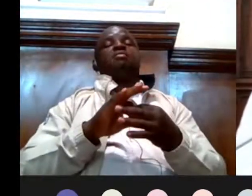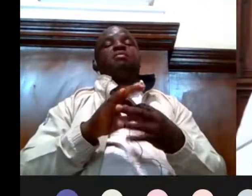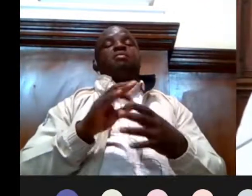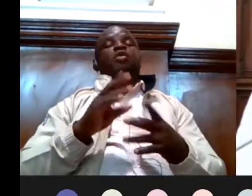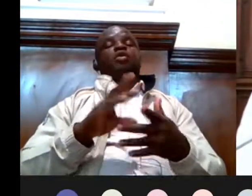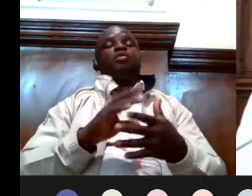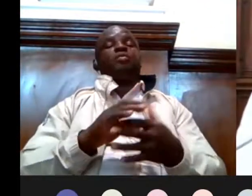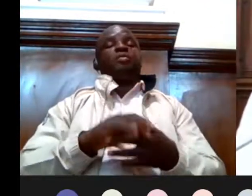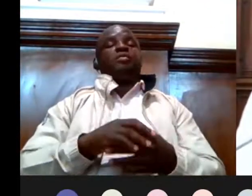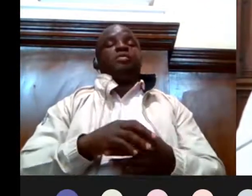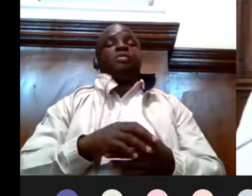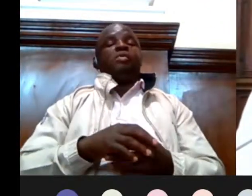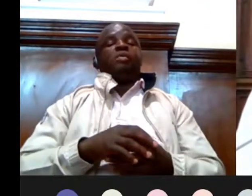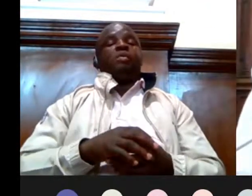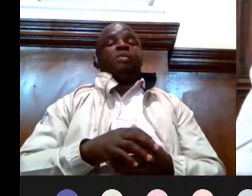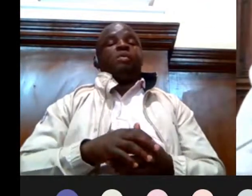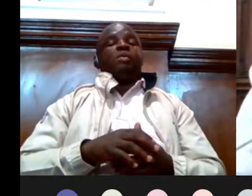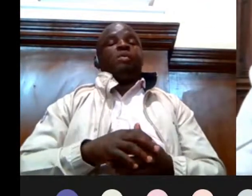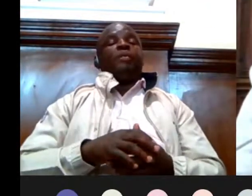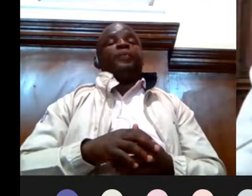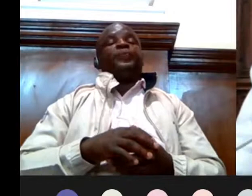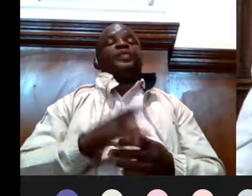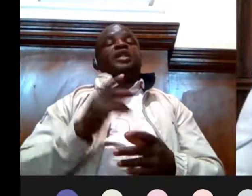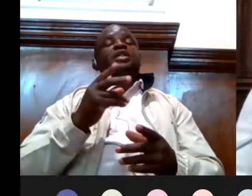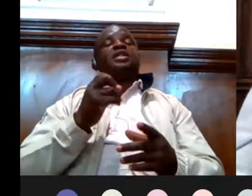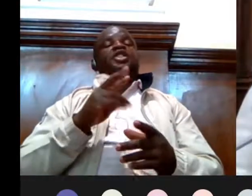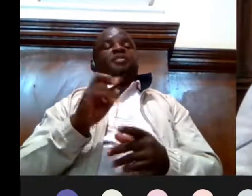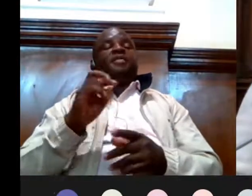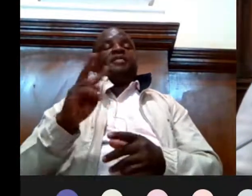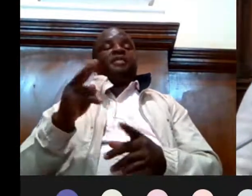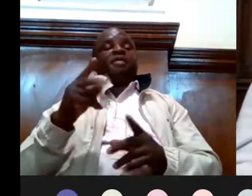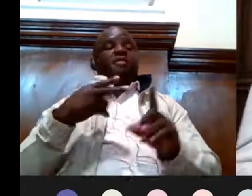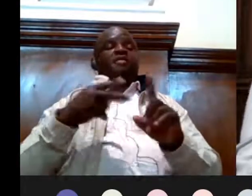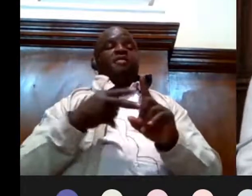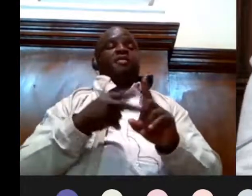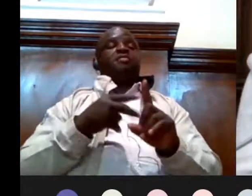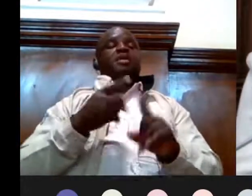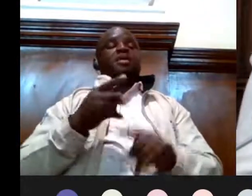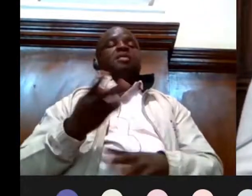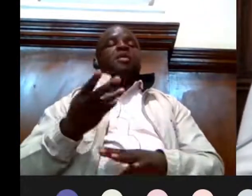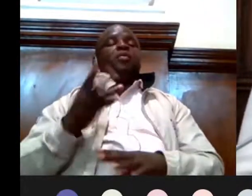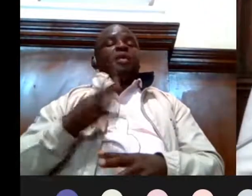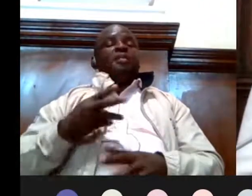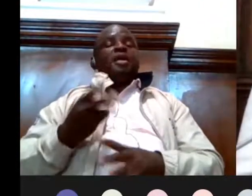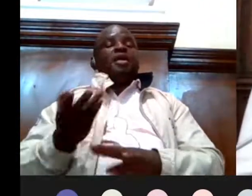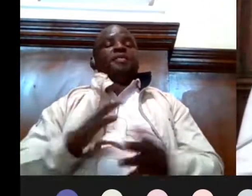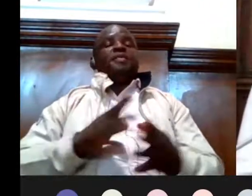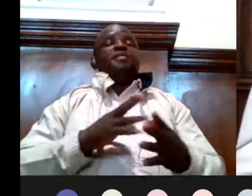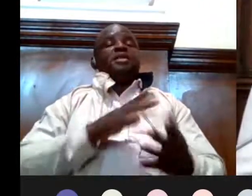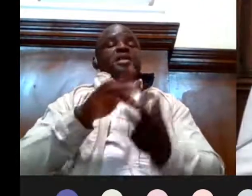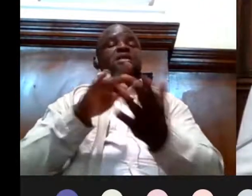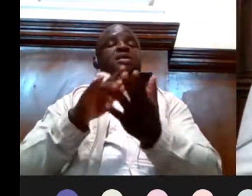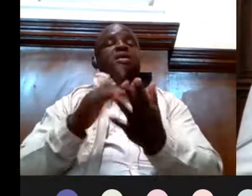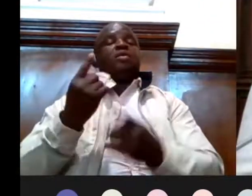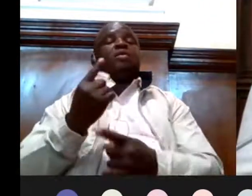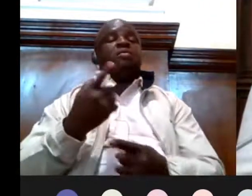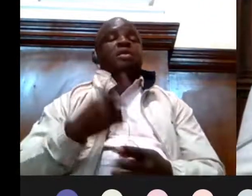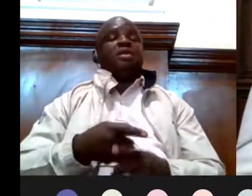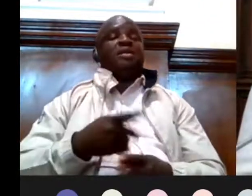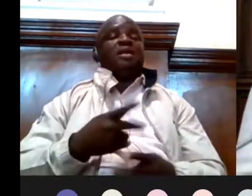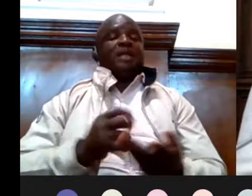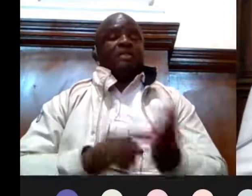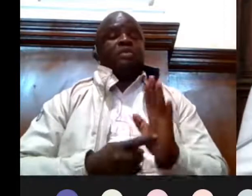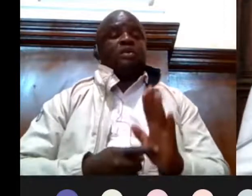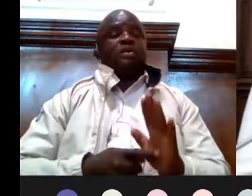or no room for support services. The GBV and Femicide Command Center alone recorded,